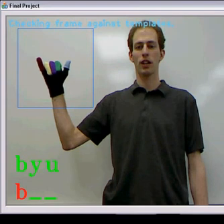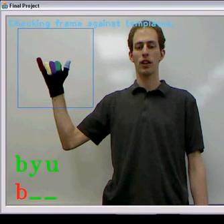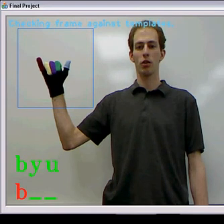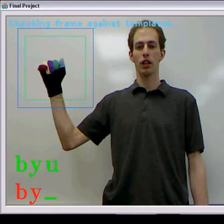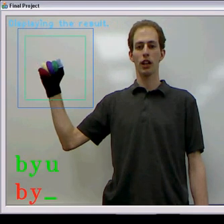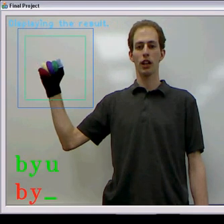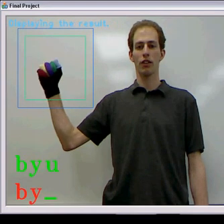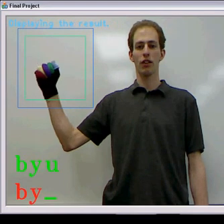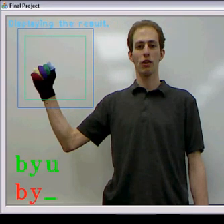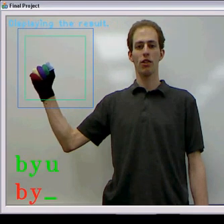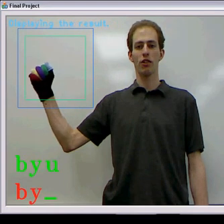check against the templates.